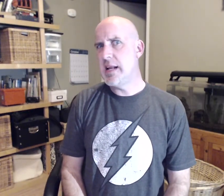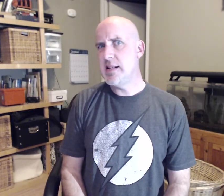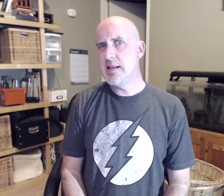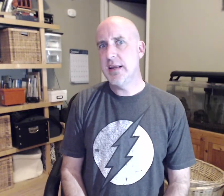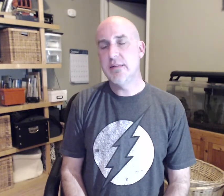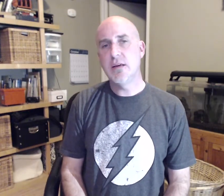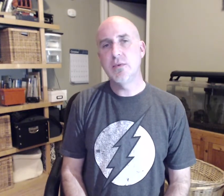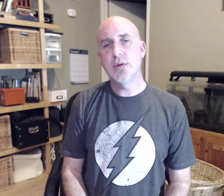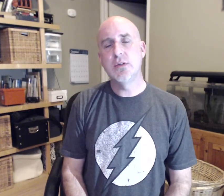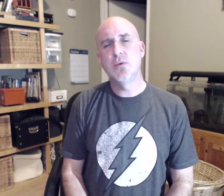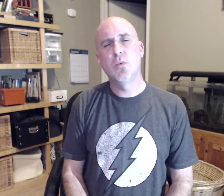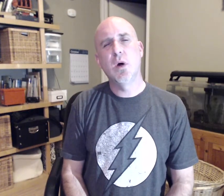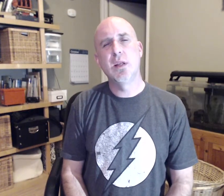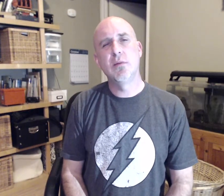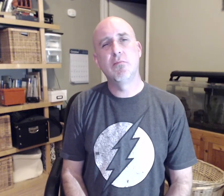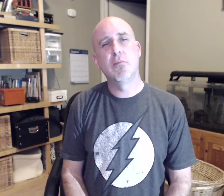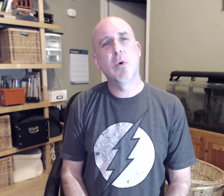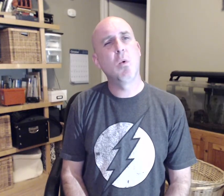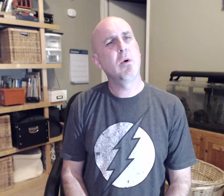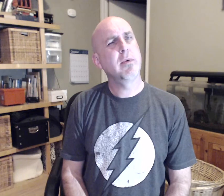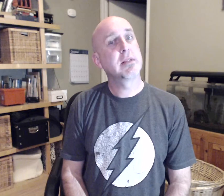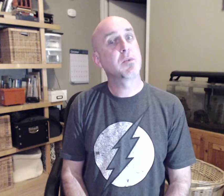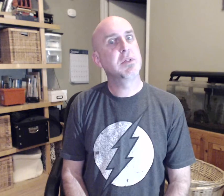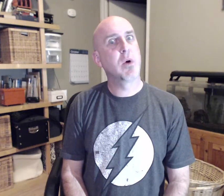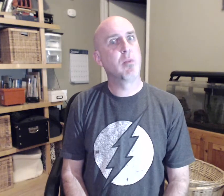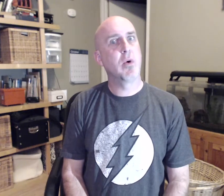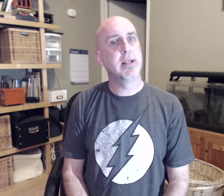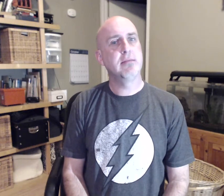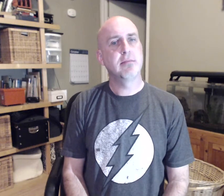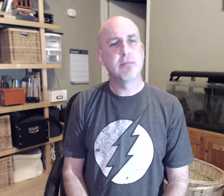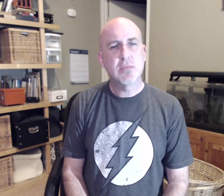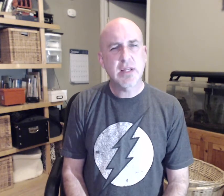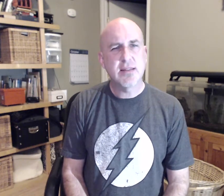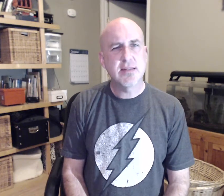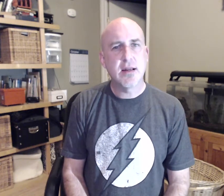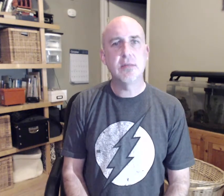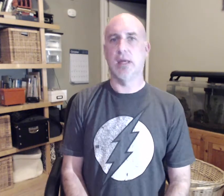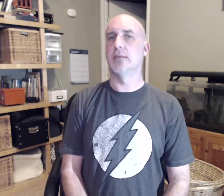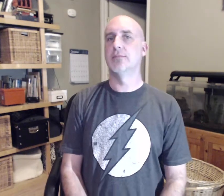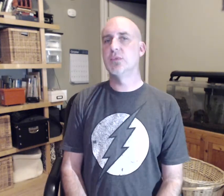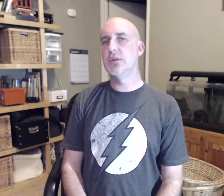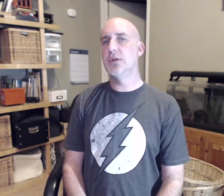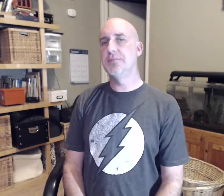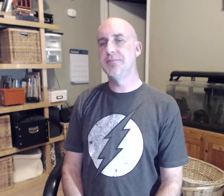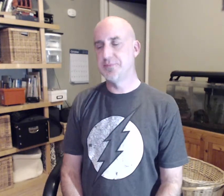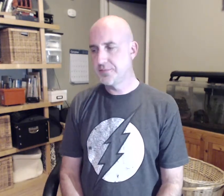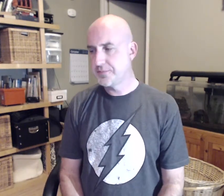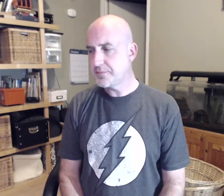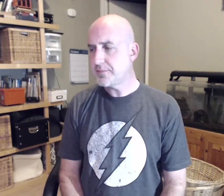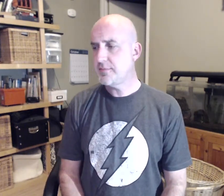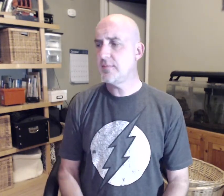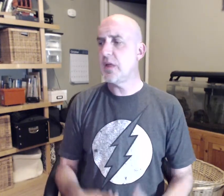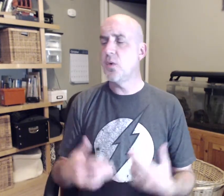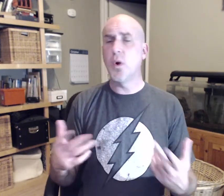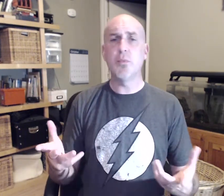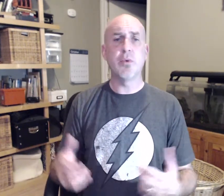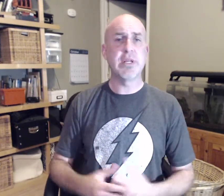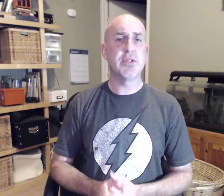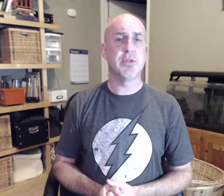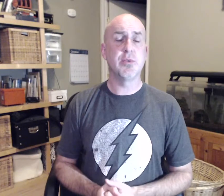And I think we could do one more. We could squeeze one more in. I'm checking the time. Yeah, we're still good. The one more we could do would